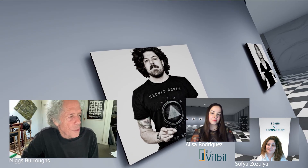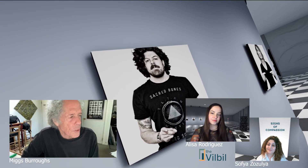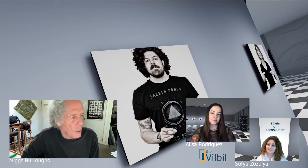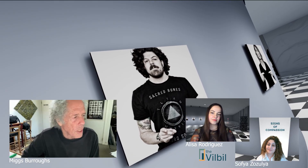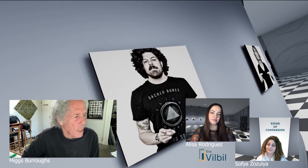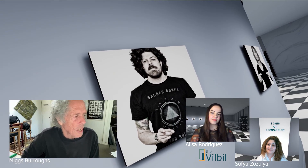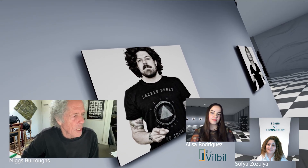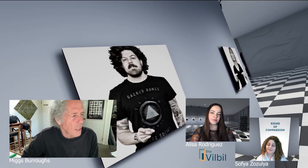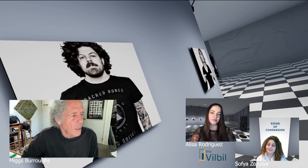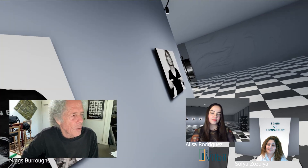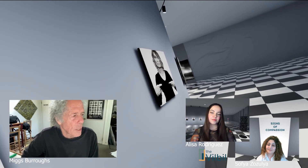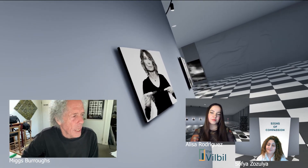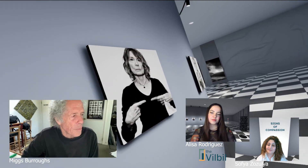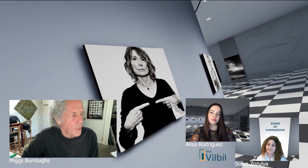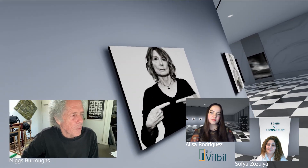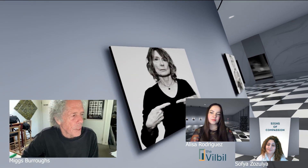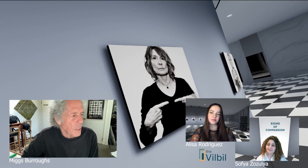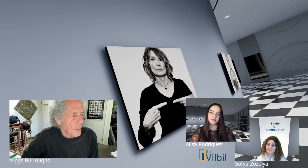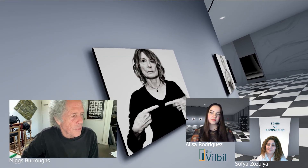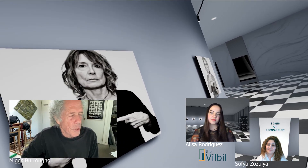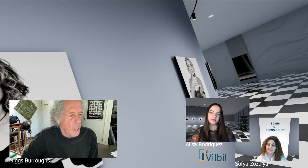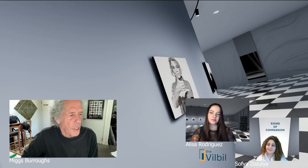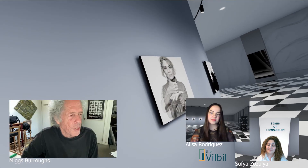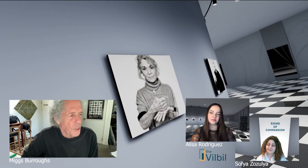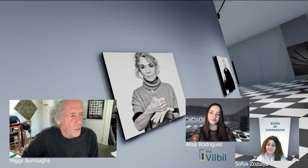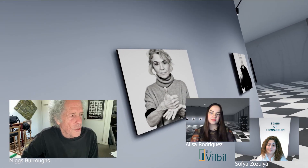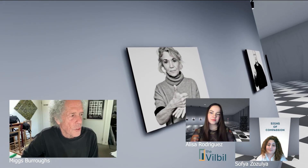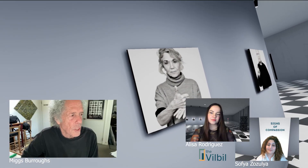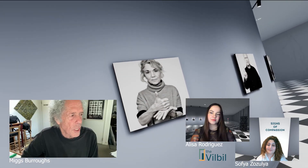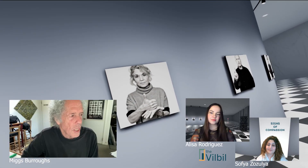weapons aimed at me on a few occasions,